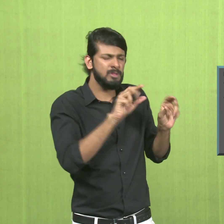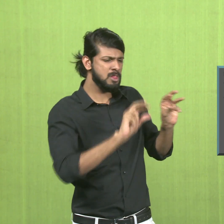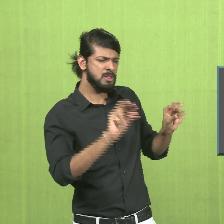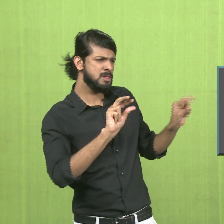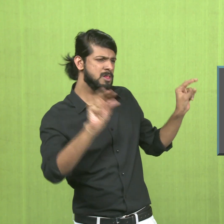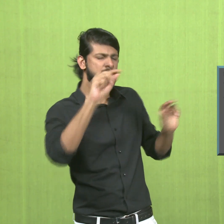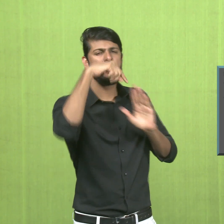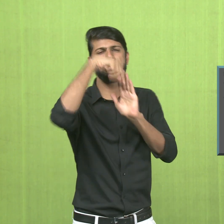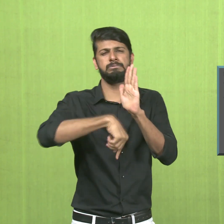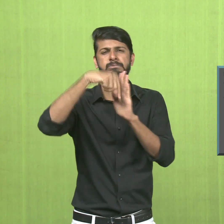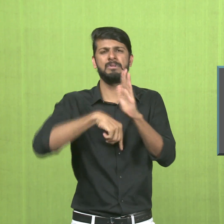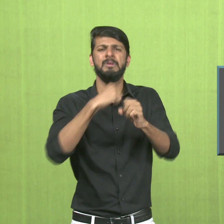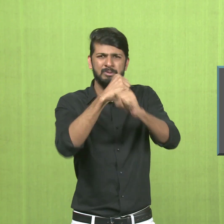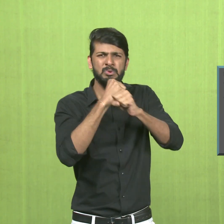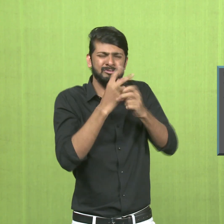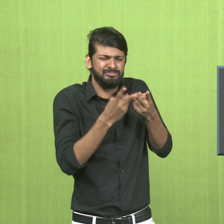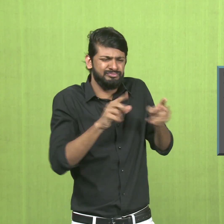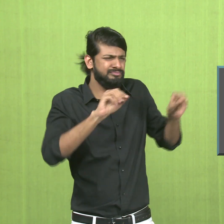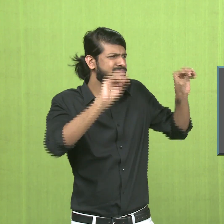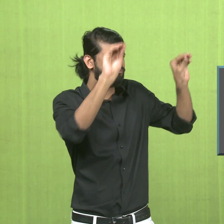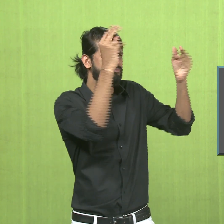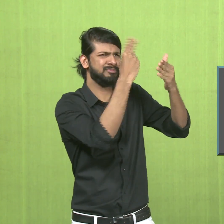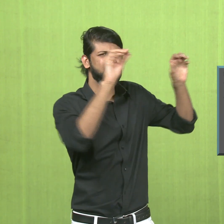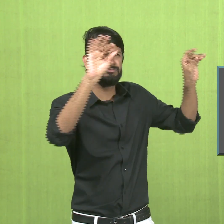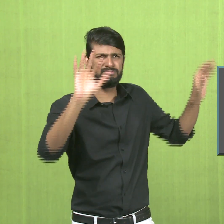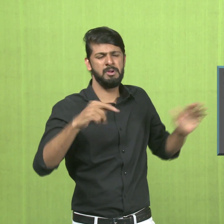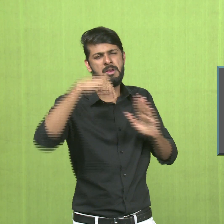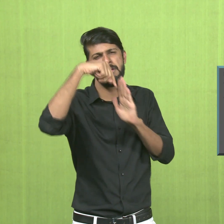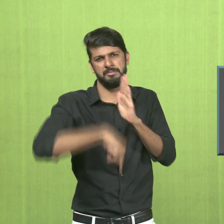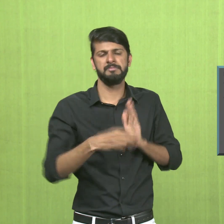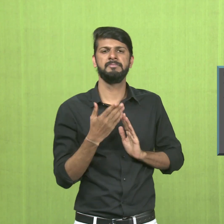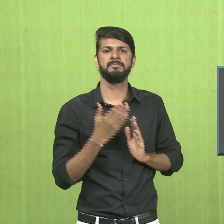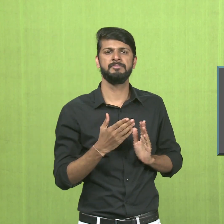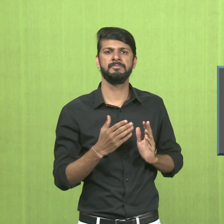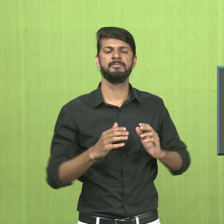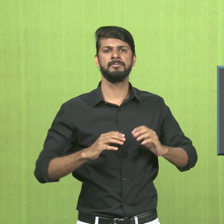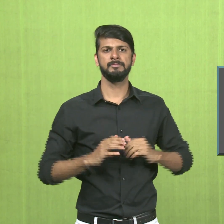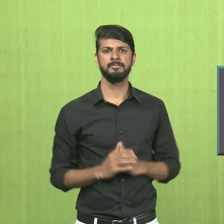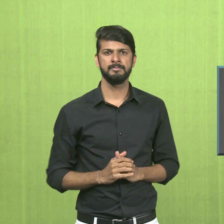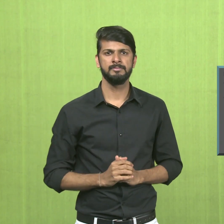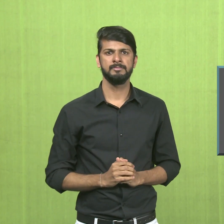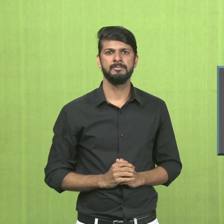or areas, the local people, the native people believe, and there are other horses also which represent other deities in this